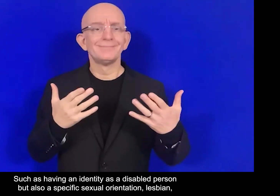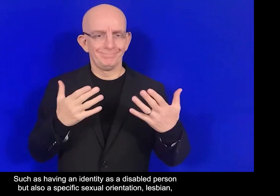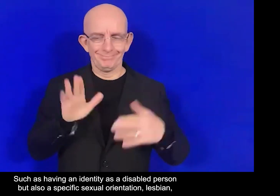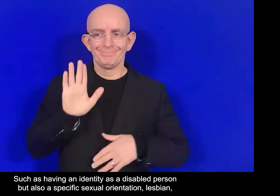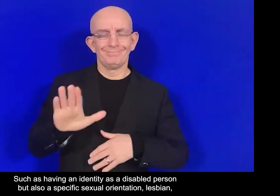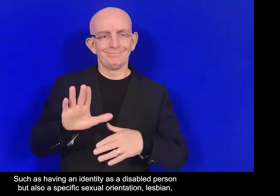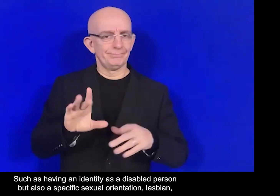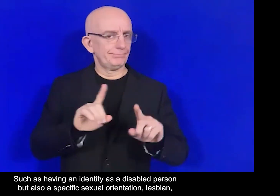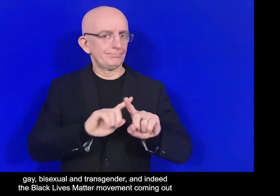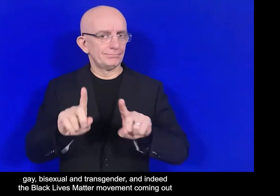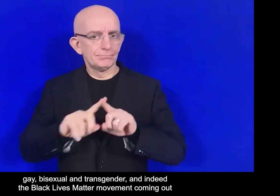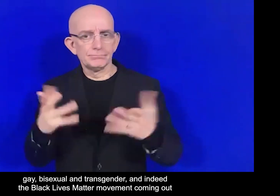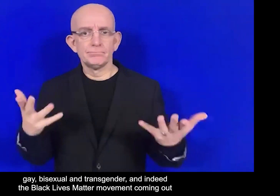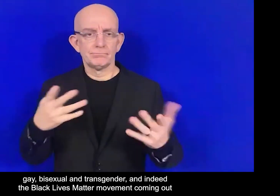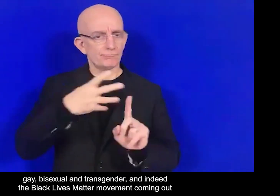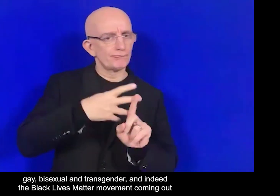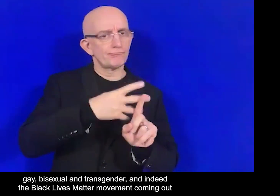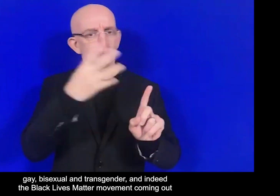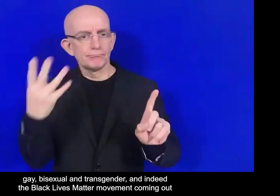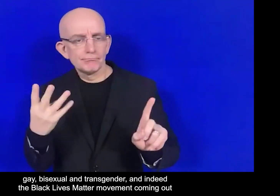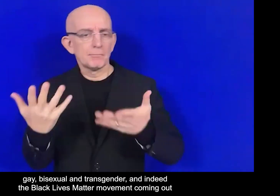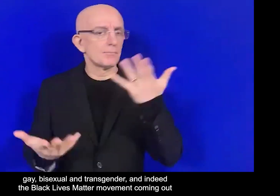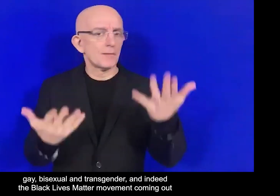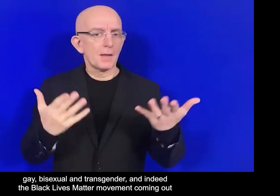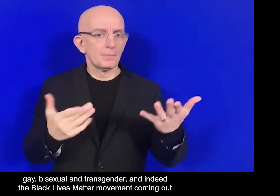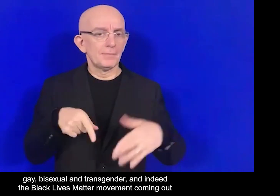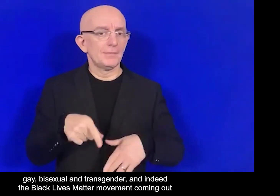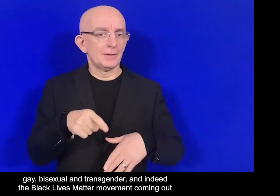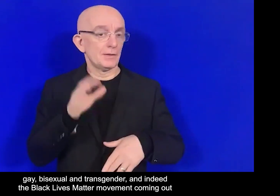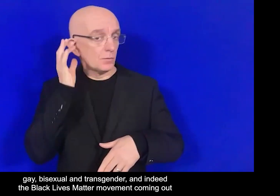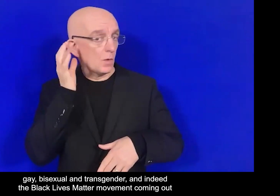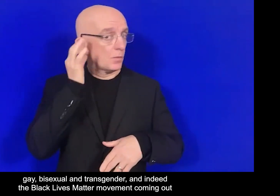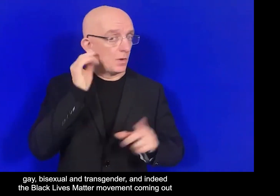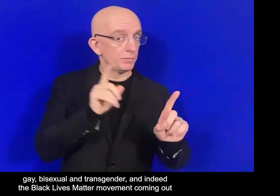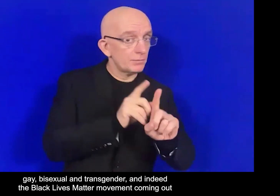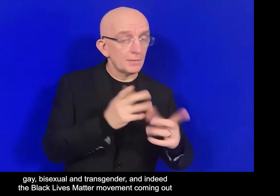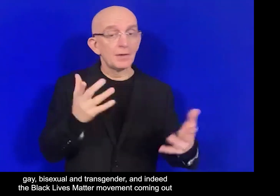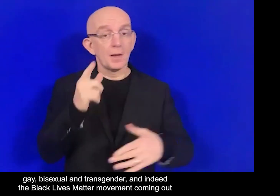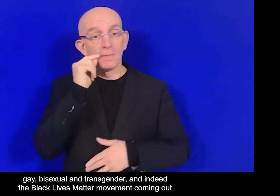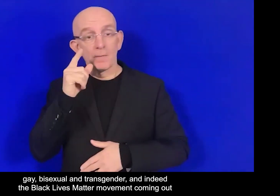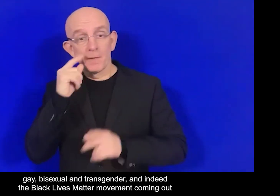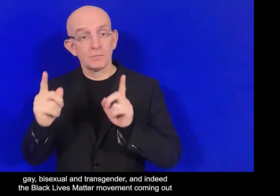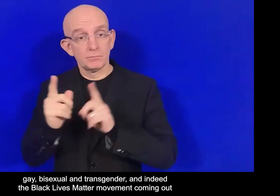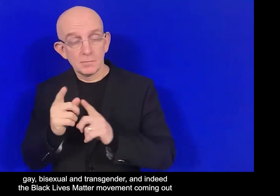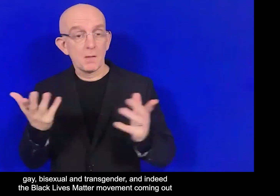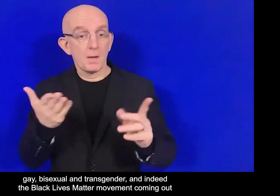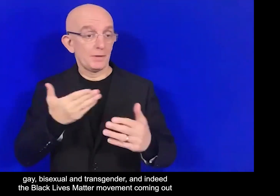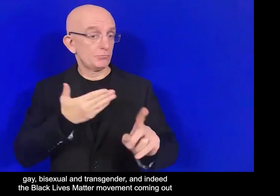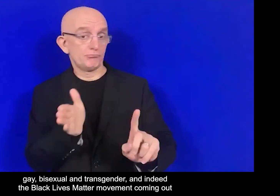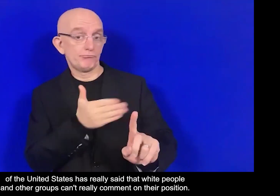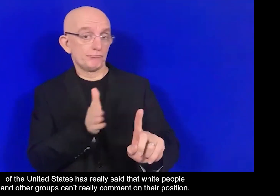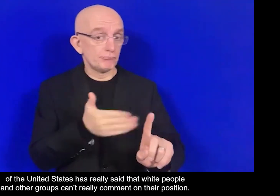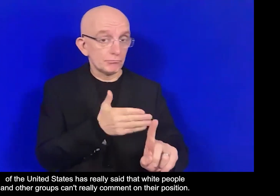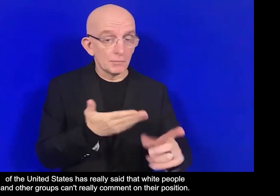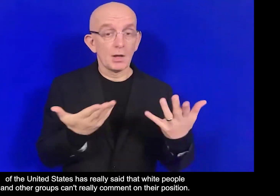sexual orientation, lesbian, gay, bisexual, transgendered. And indeed, the Black Lives Matter movement